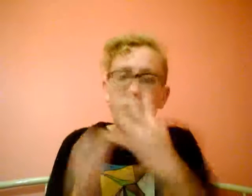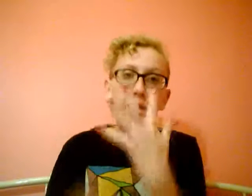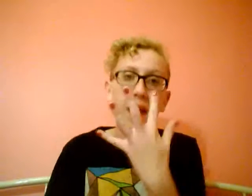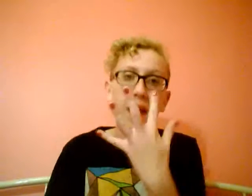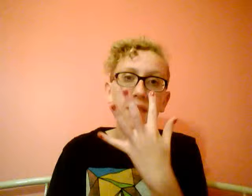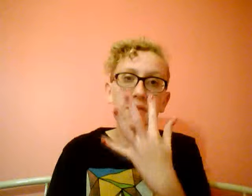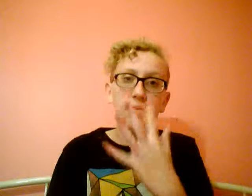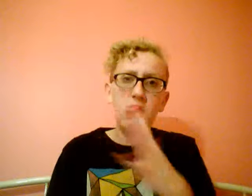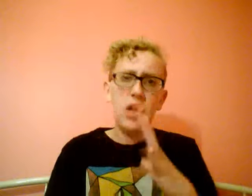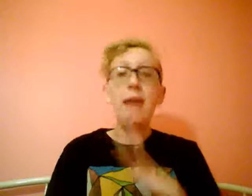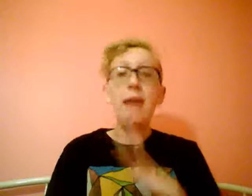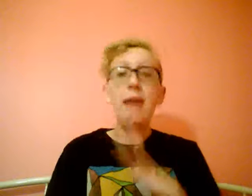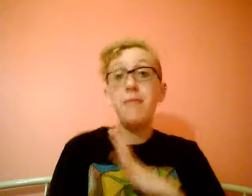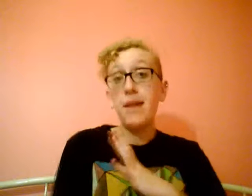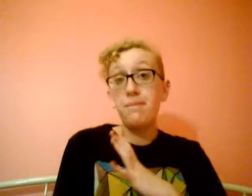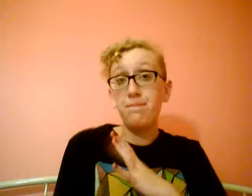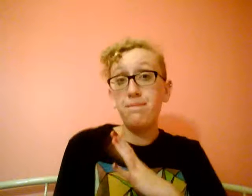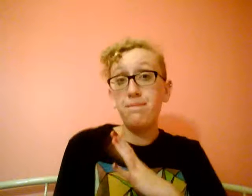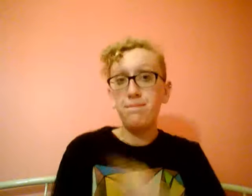Number five, I'm fine.